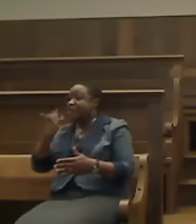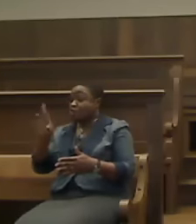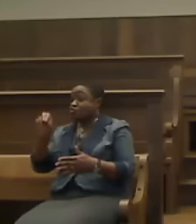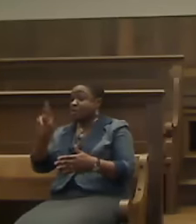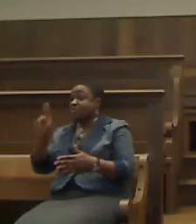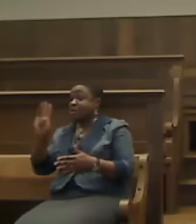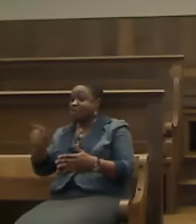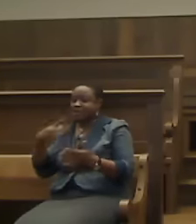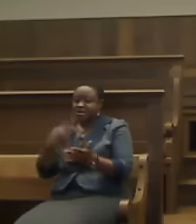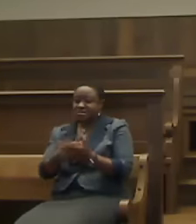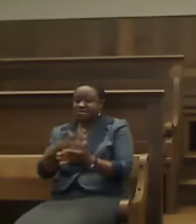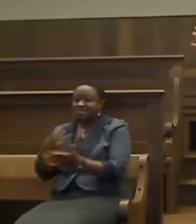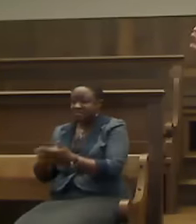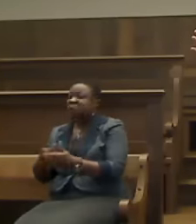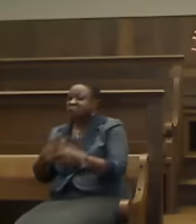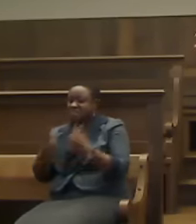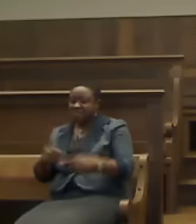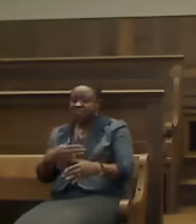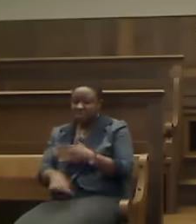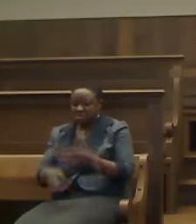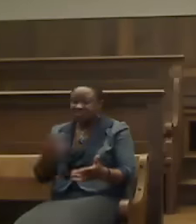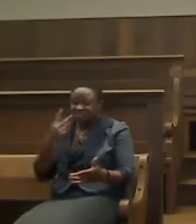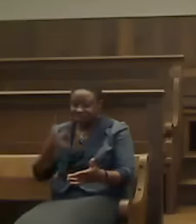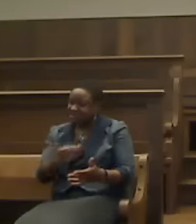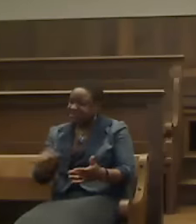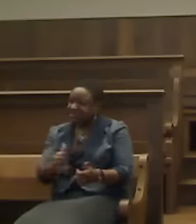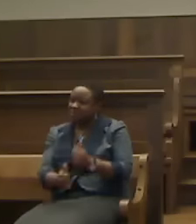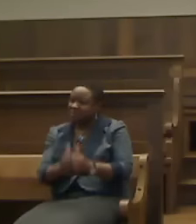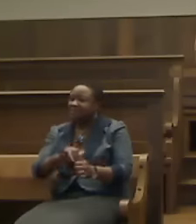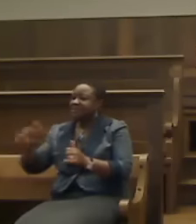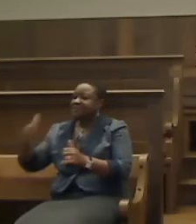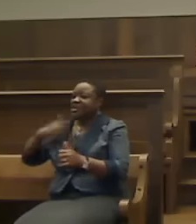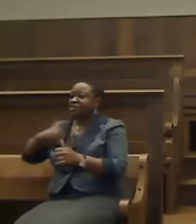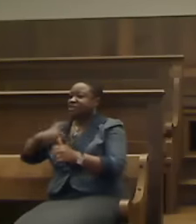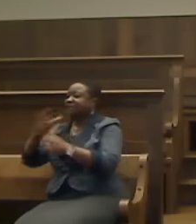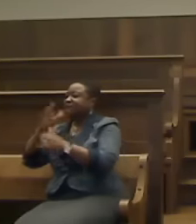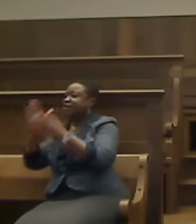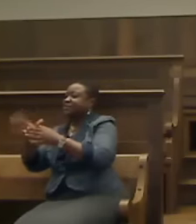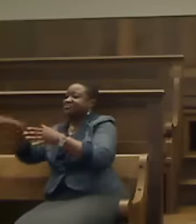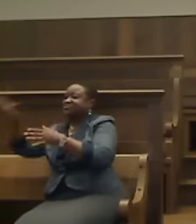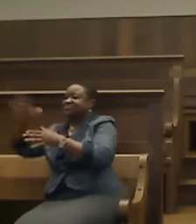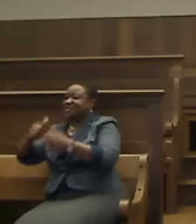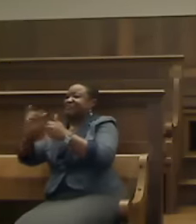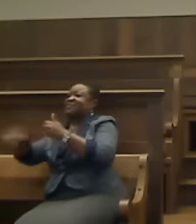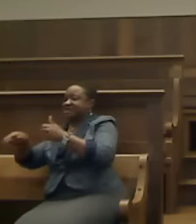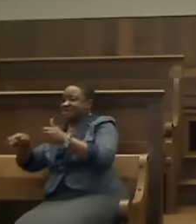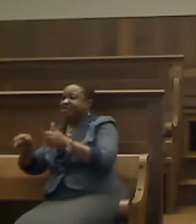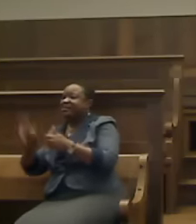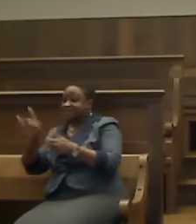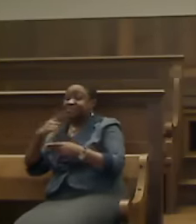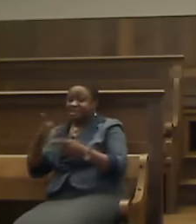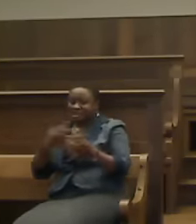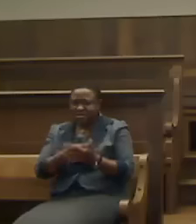same type of birth defects that were being reported by the Argentine peasants. And he was